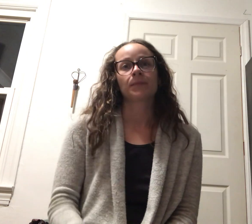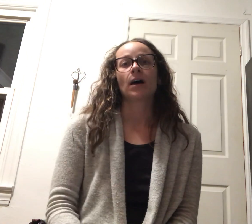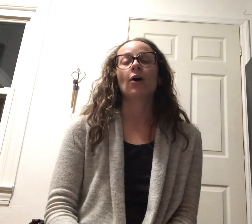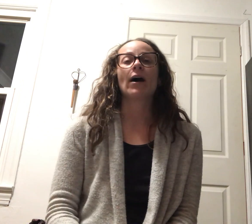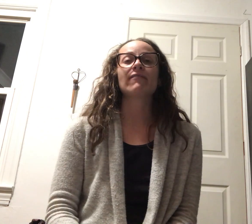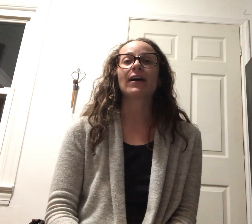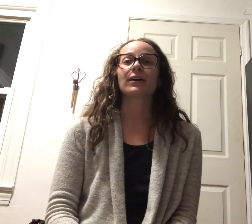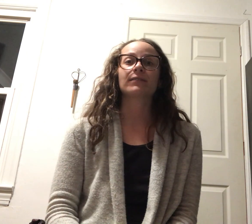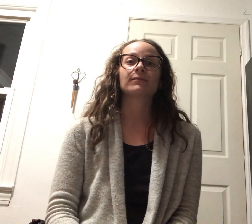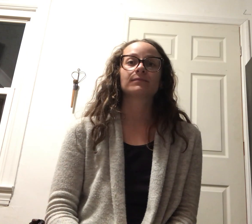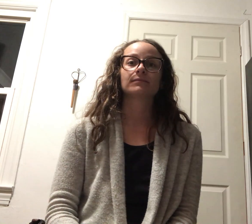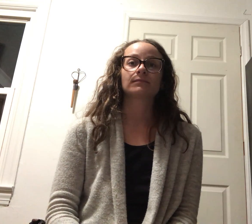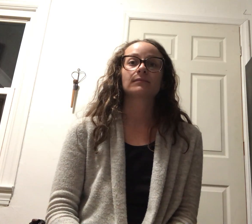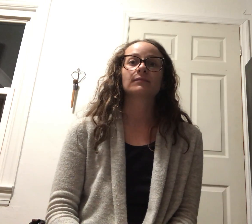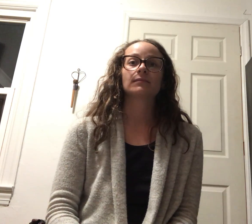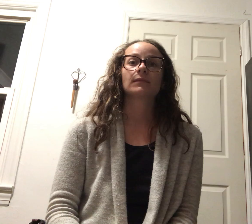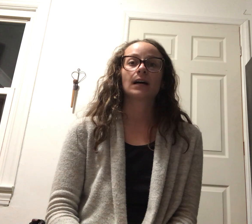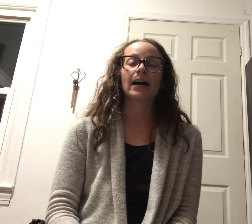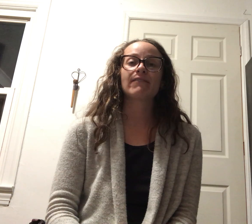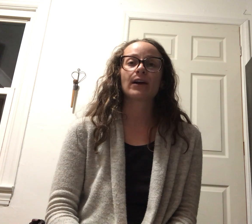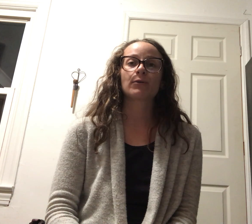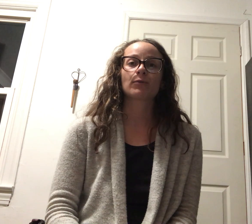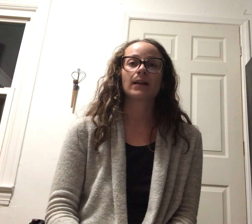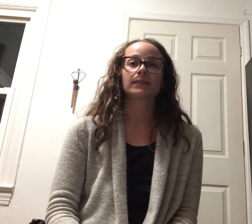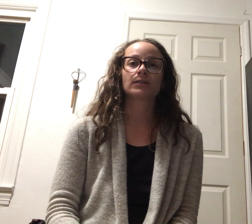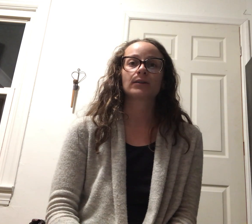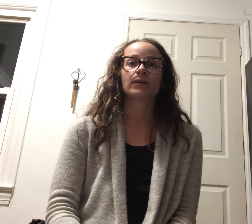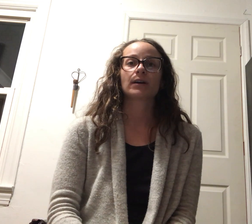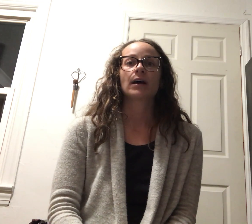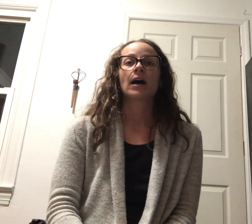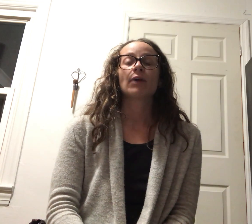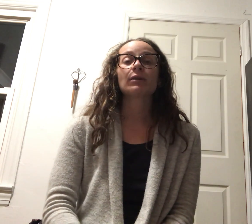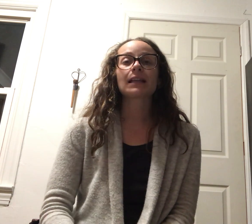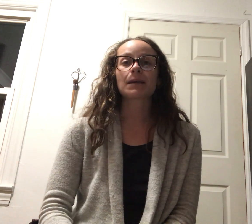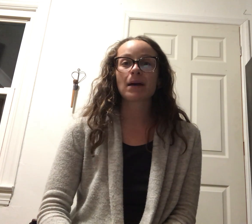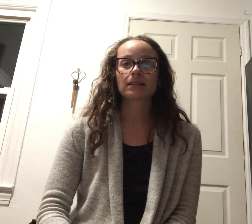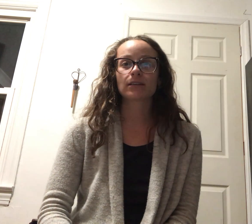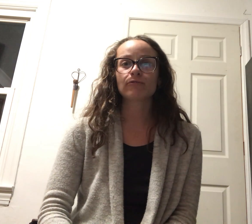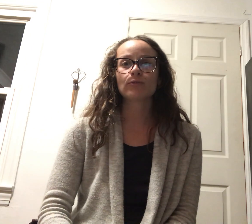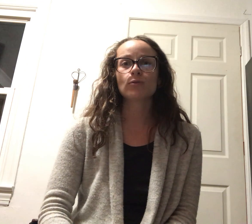Oh, I vary. I vary with what I like to cook. I really like Mexican food.